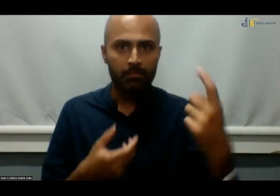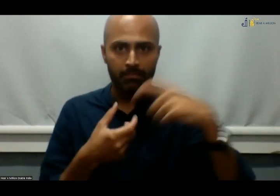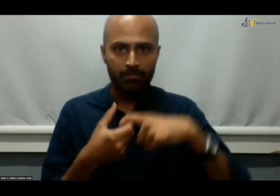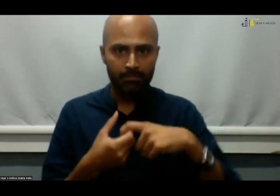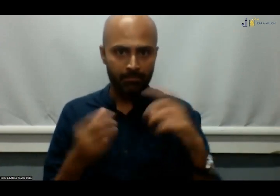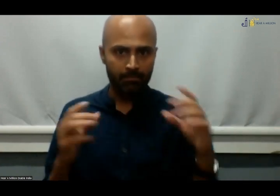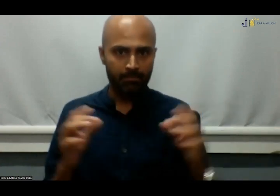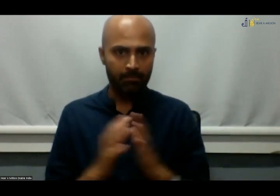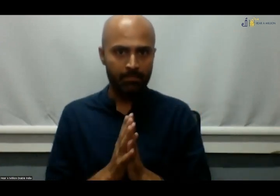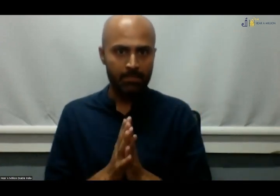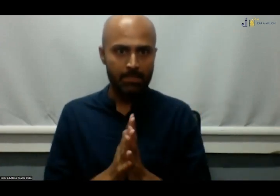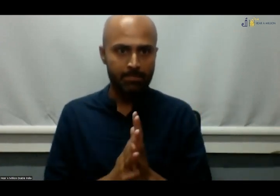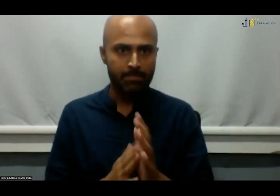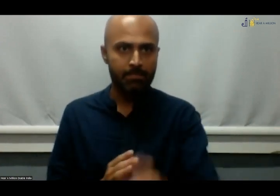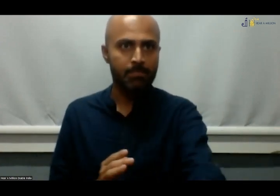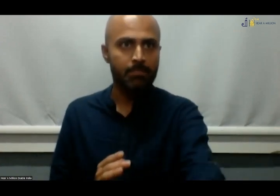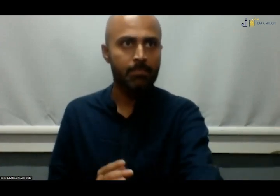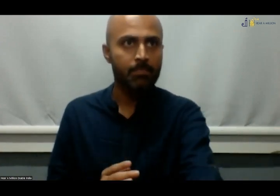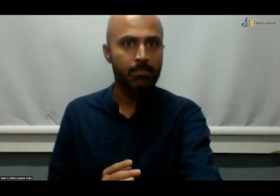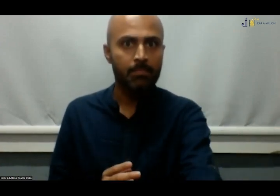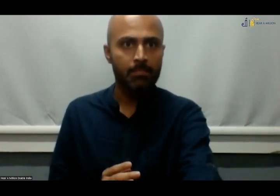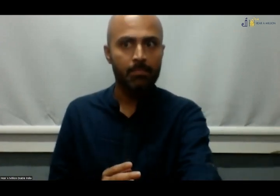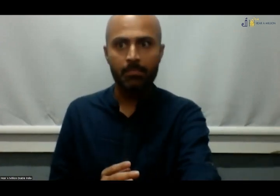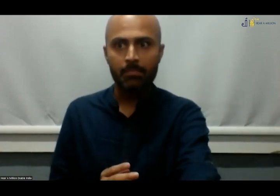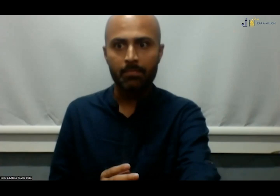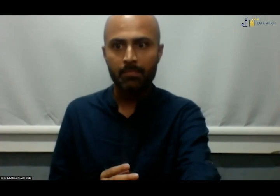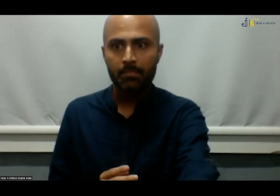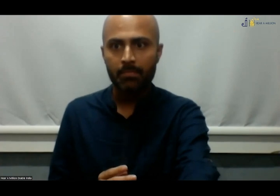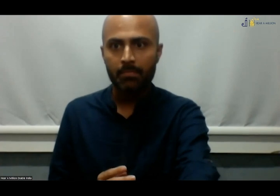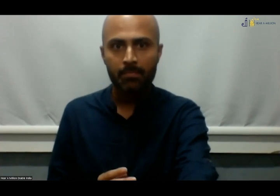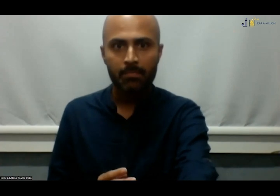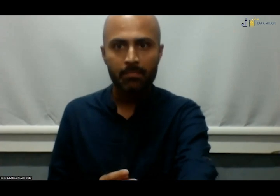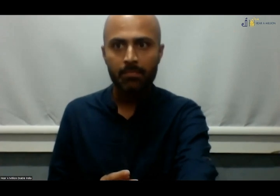We would like to have Yashdeep now.